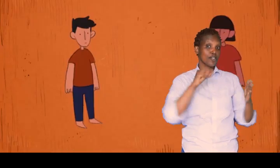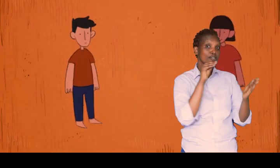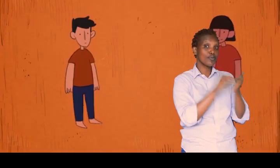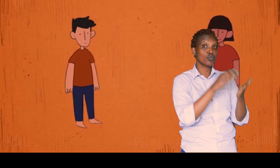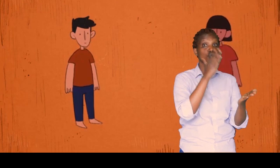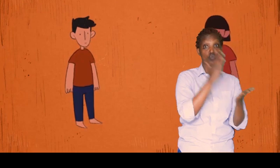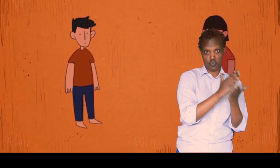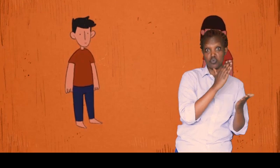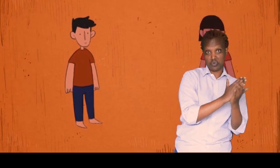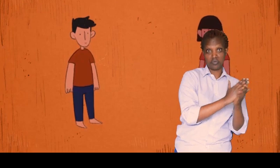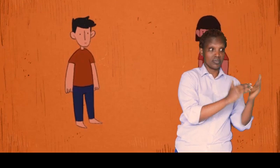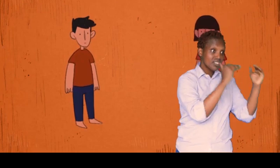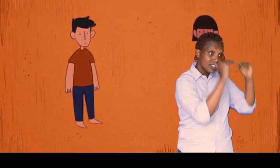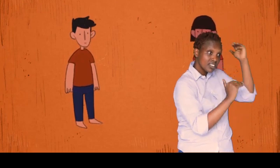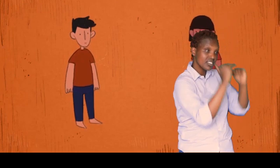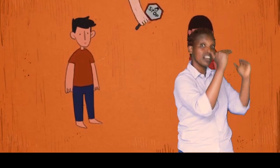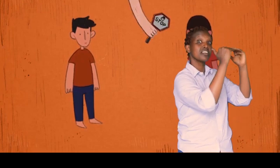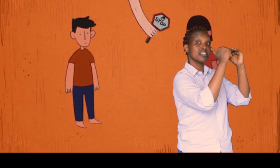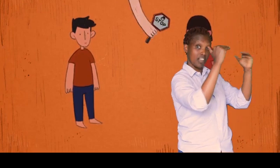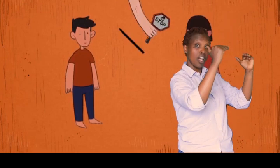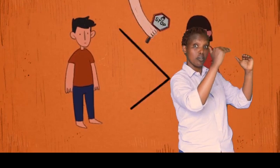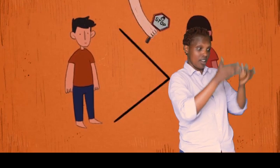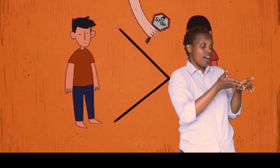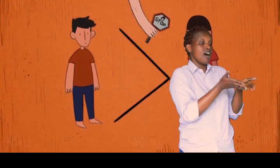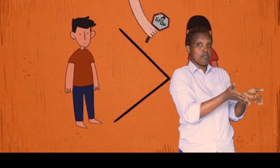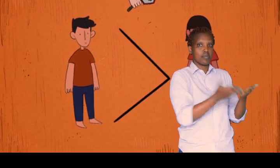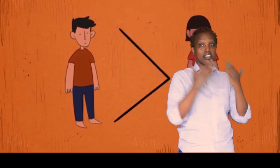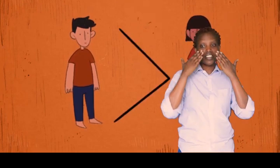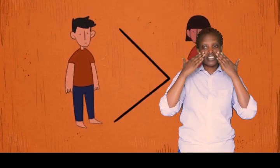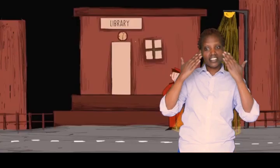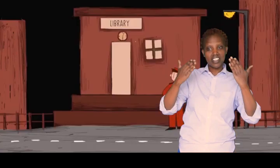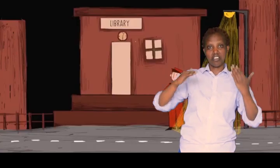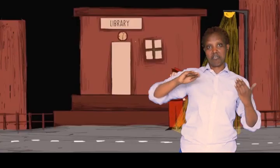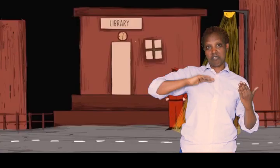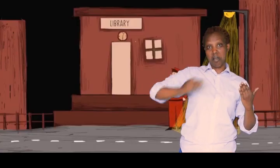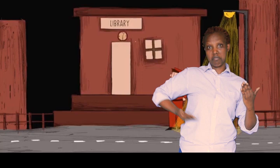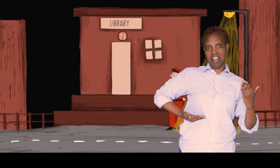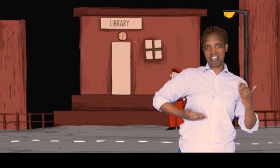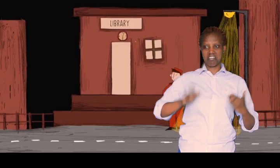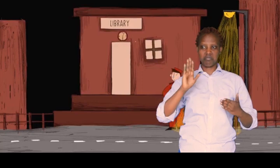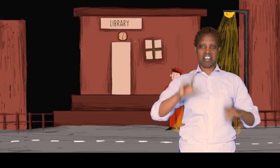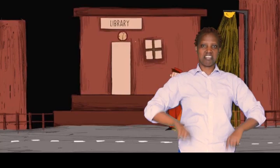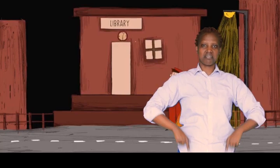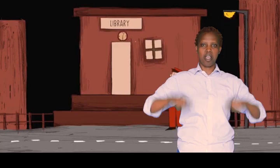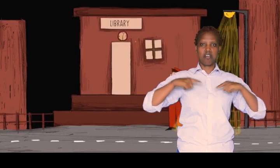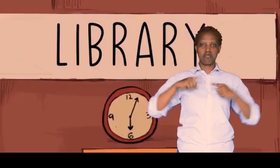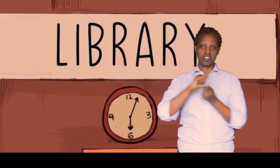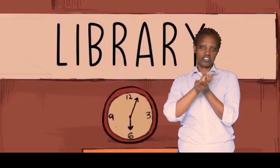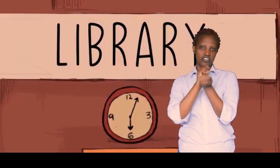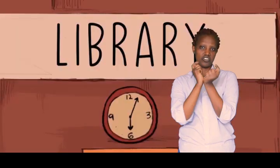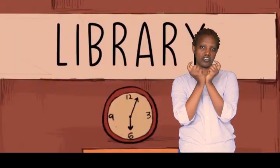Substantive equality creates systemic change which is visible in the actual condition of women's life.